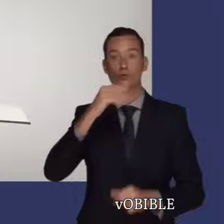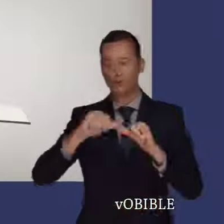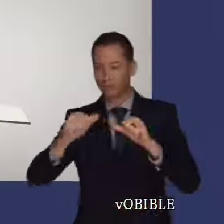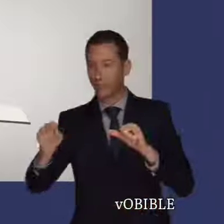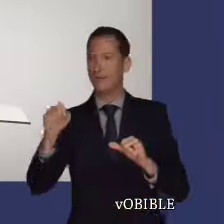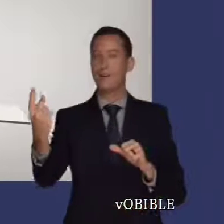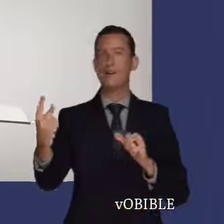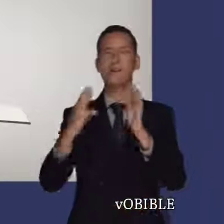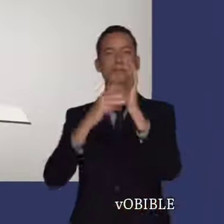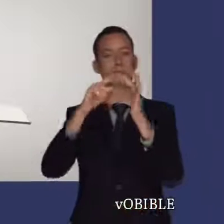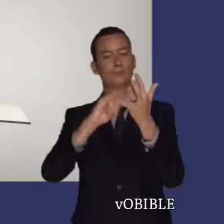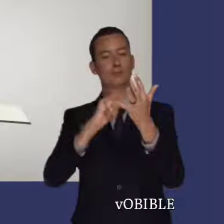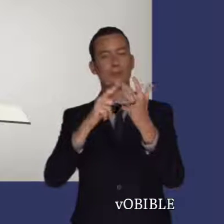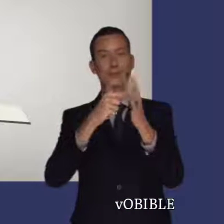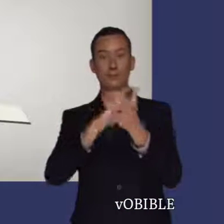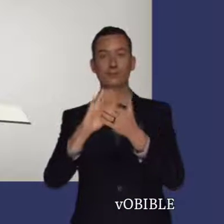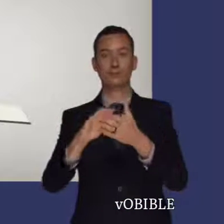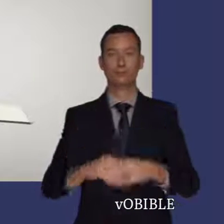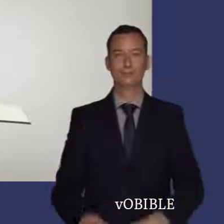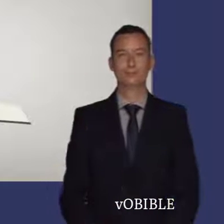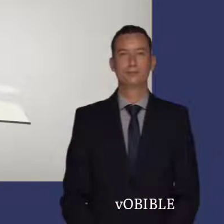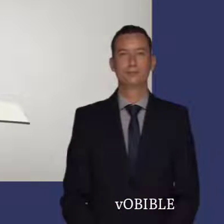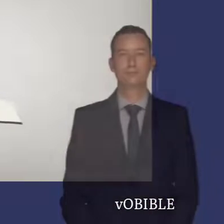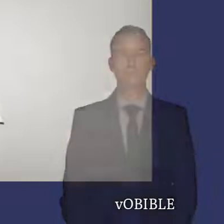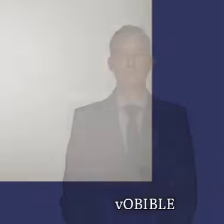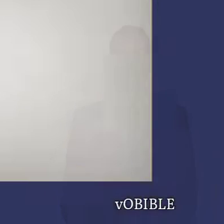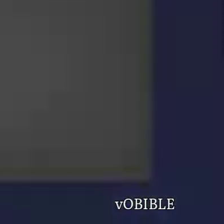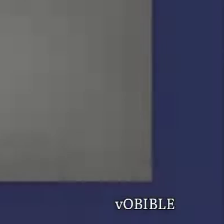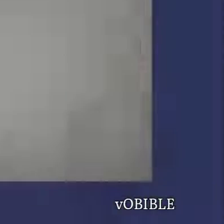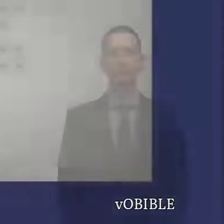Important steps leading to the appearance of the Messiah.